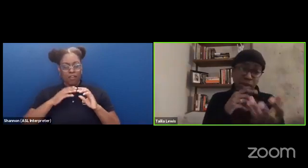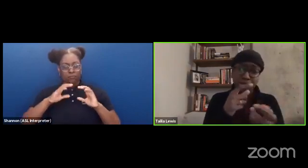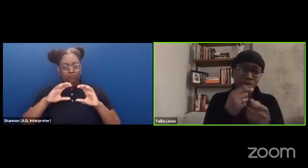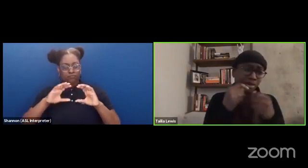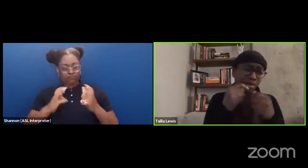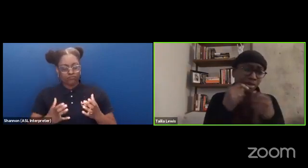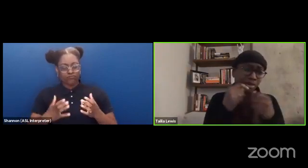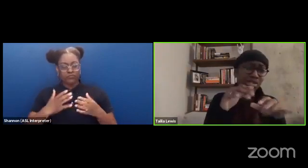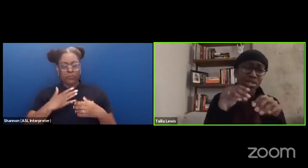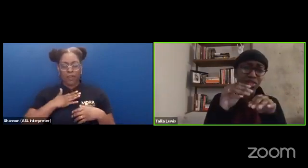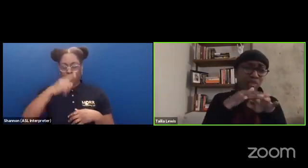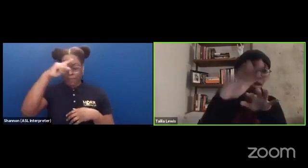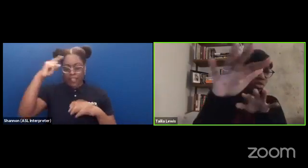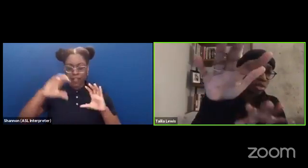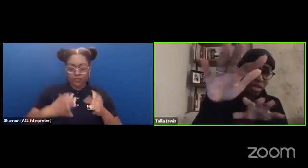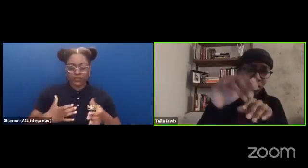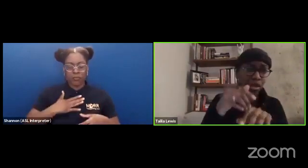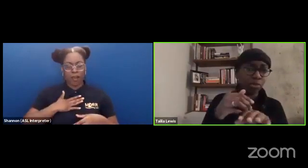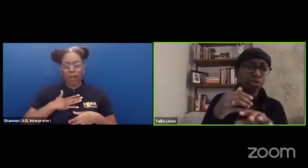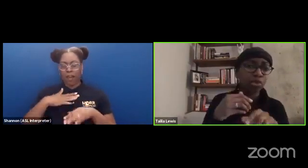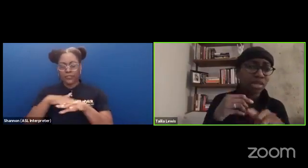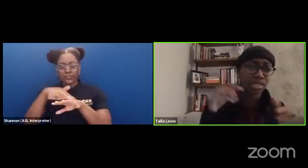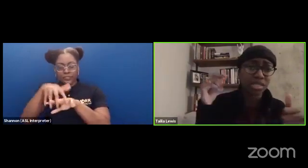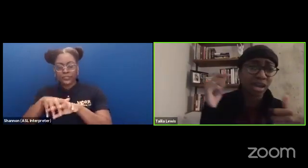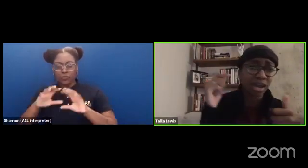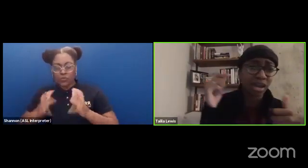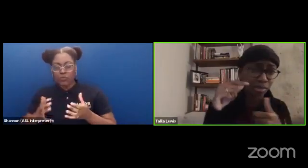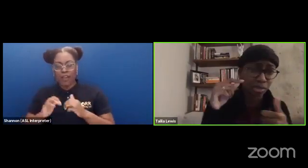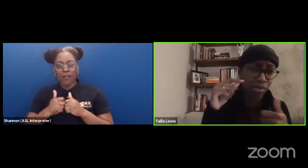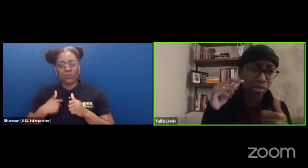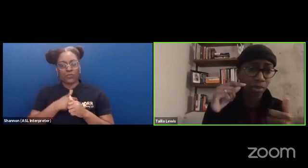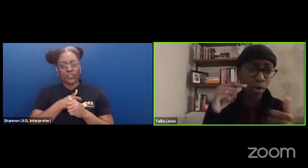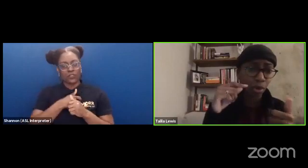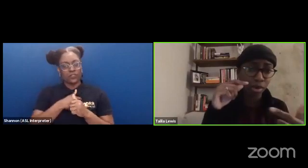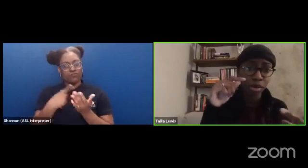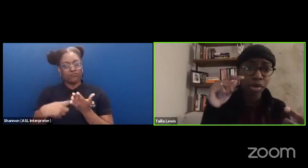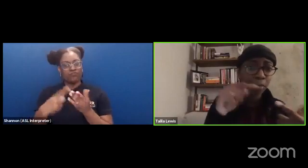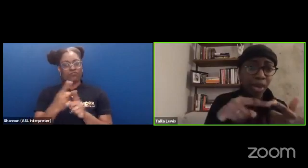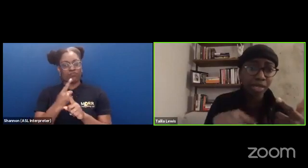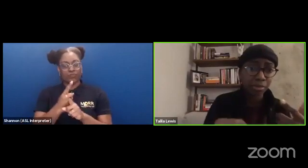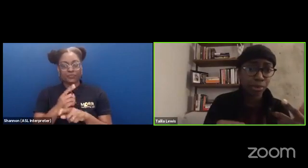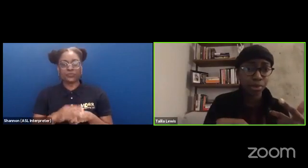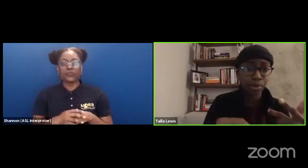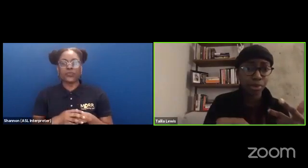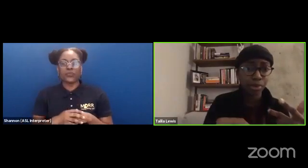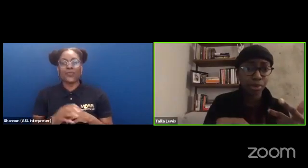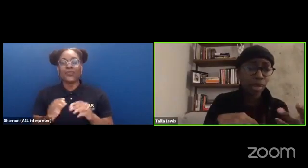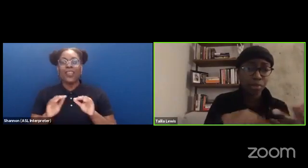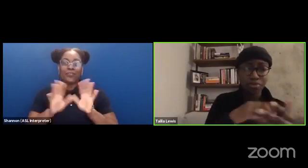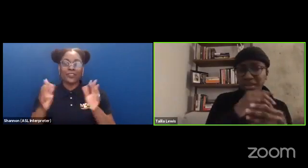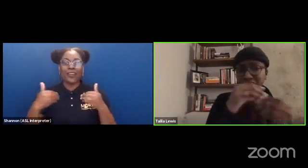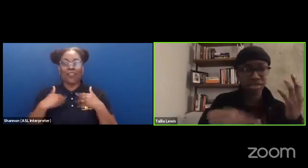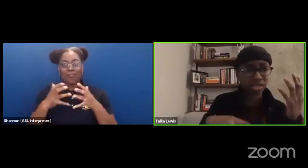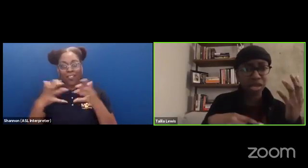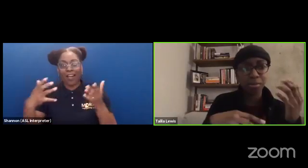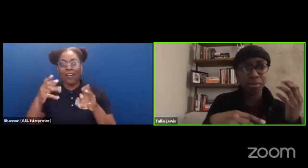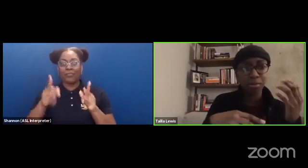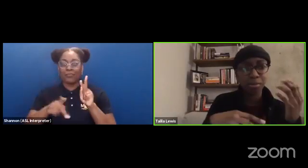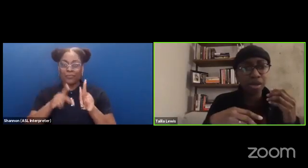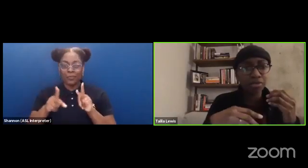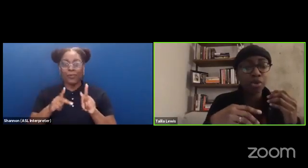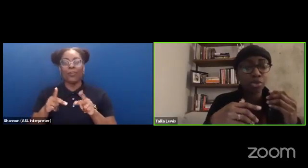Leroy Moore, Patty Byrne. There's a number of folks who are our elders,